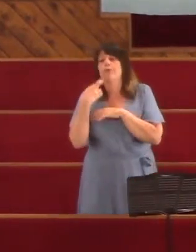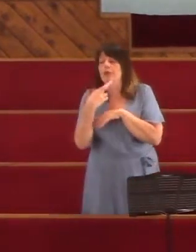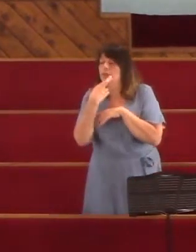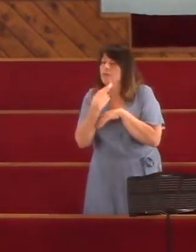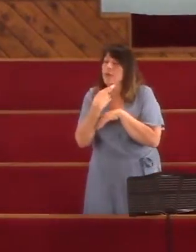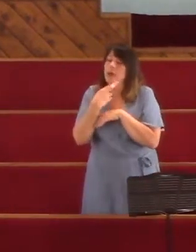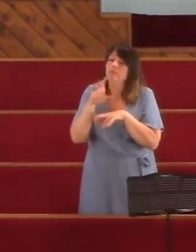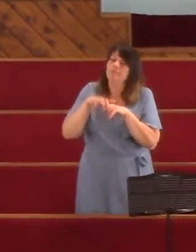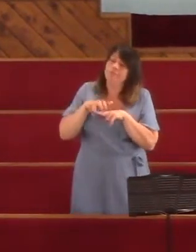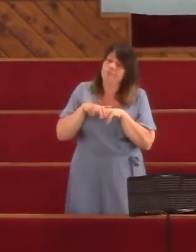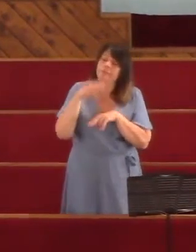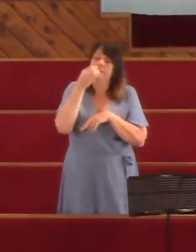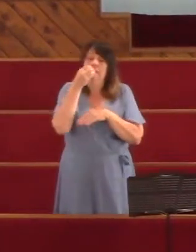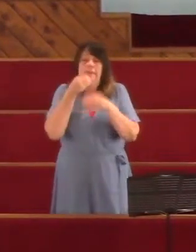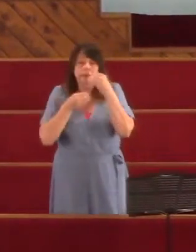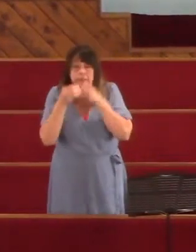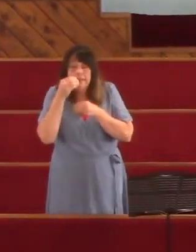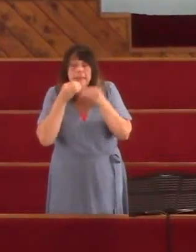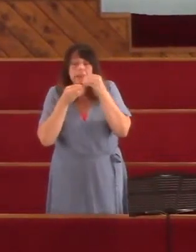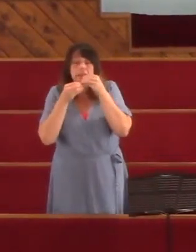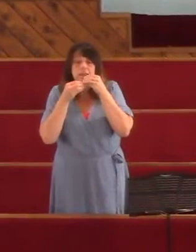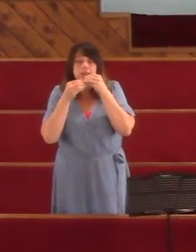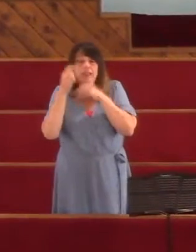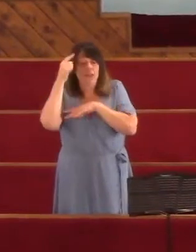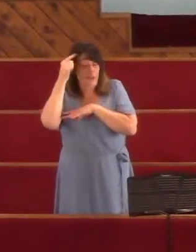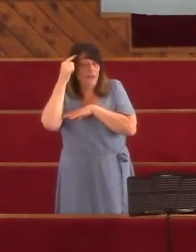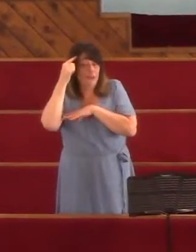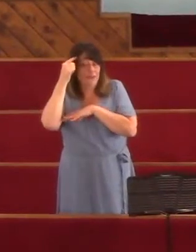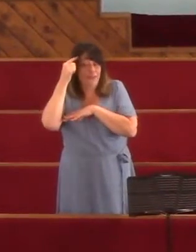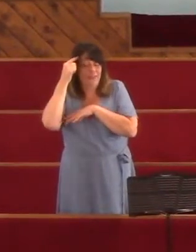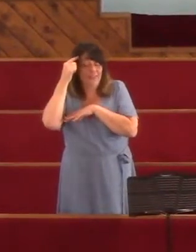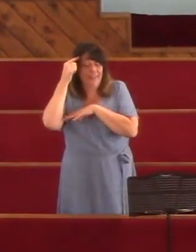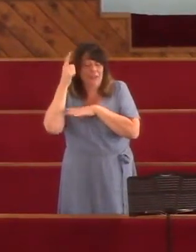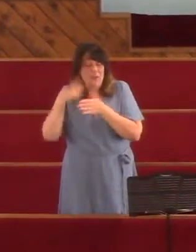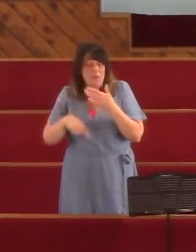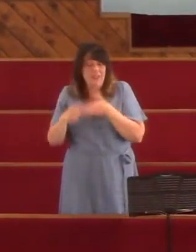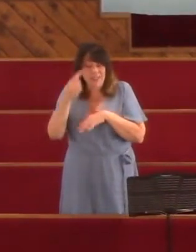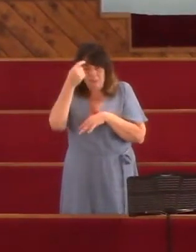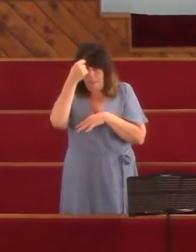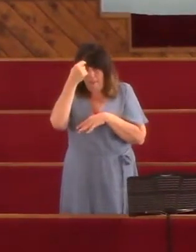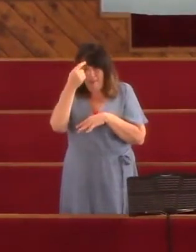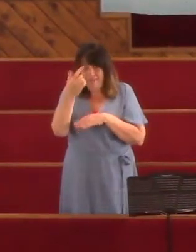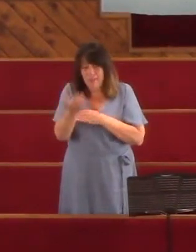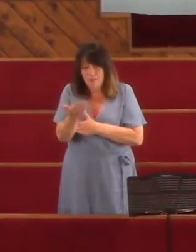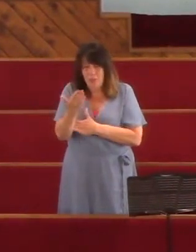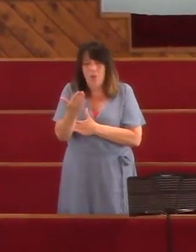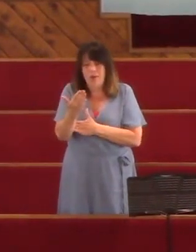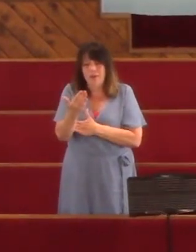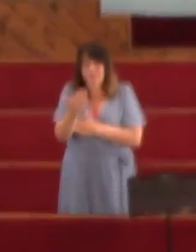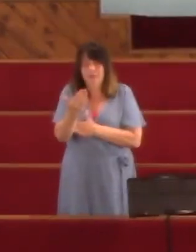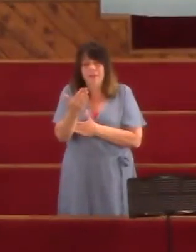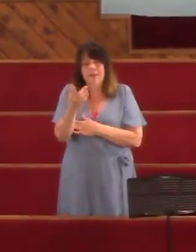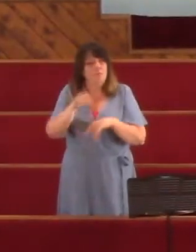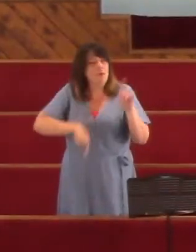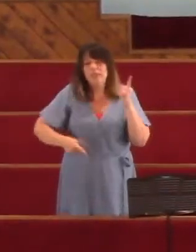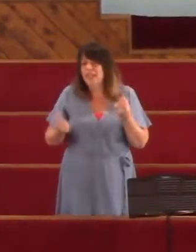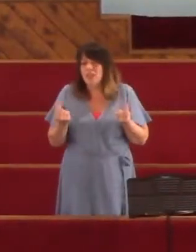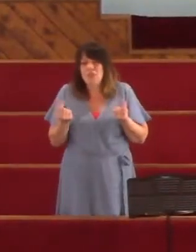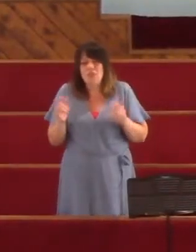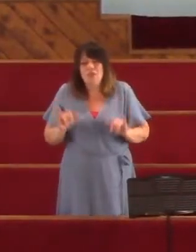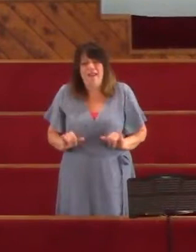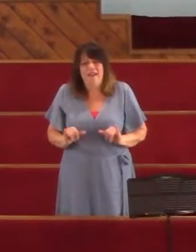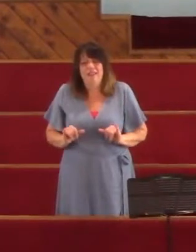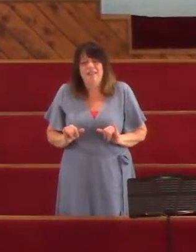can tell, my friend, what is upon my mind this morning. But we can't even do that. If you get something